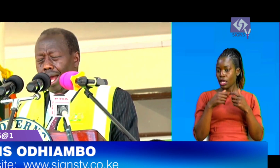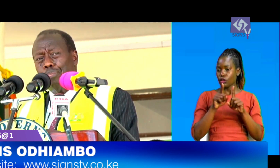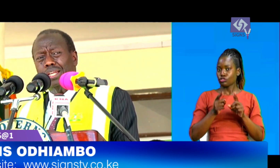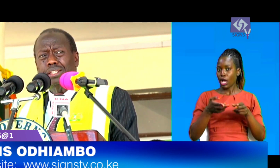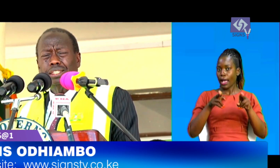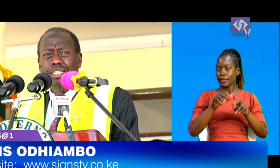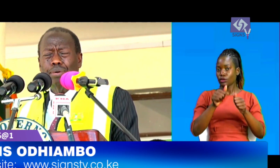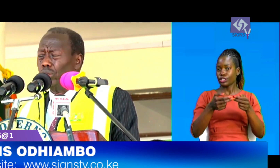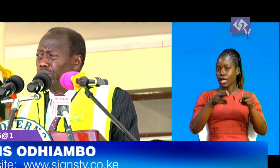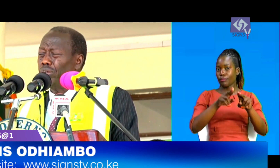happened in Baringo South,